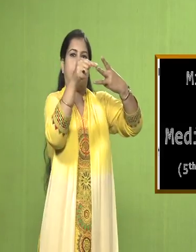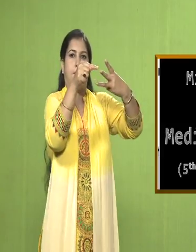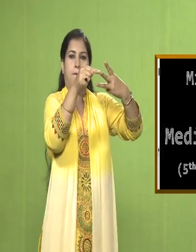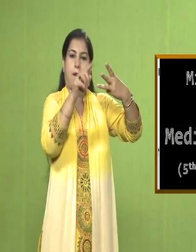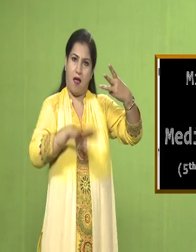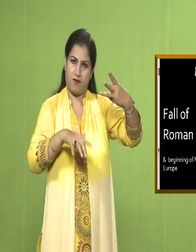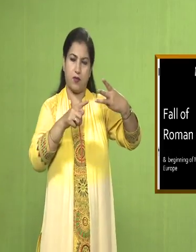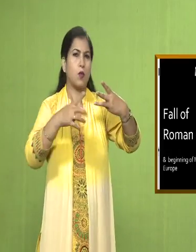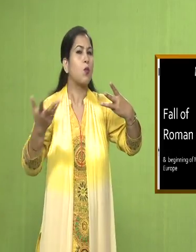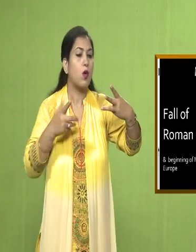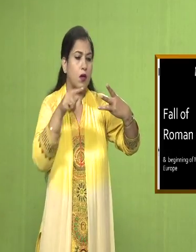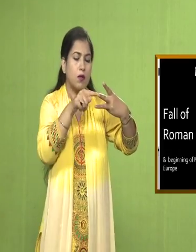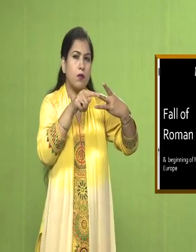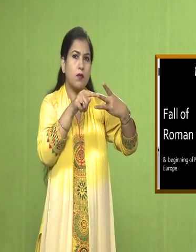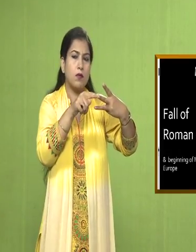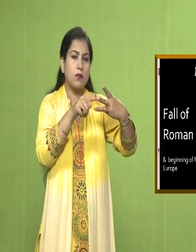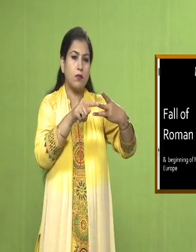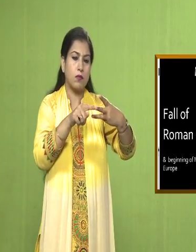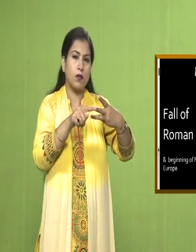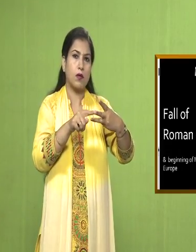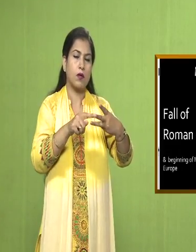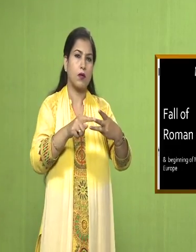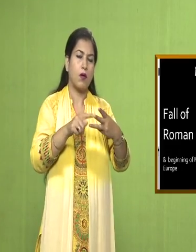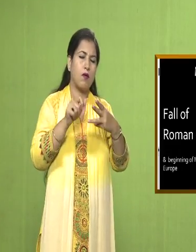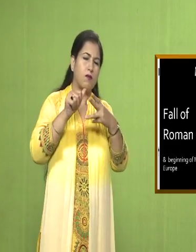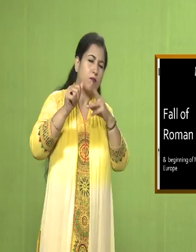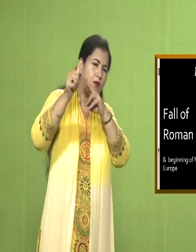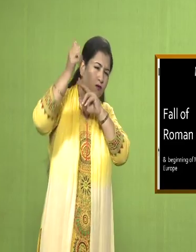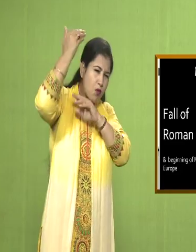because this falls between the fall of Roman Empire.